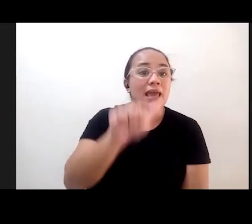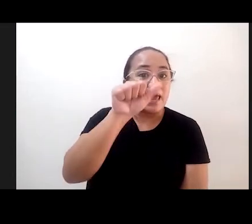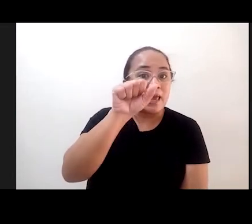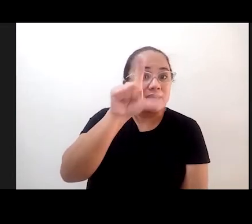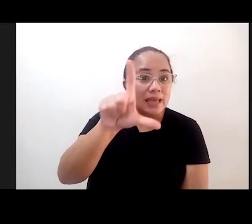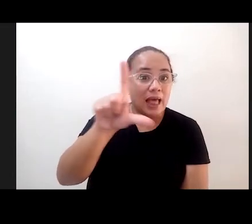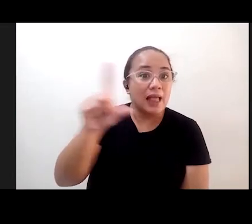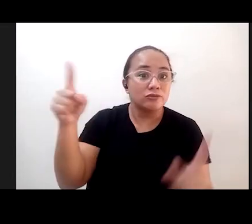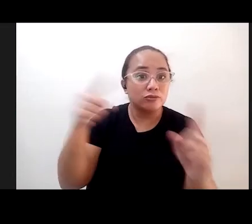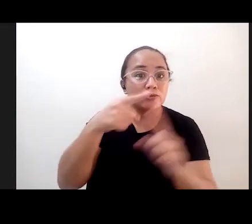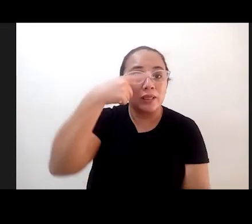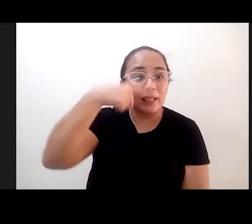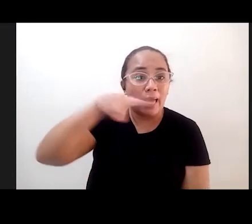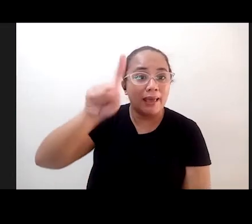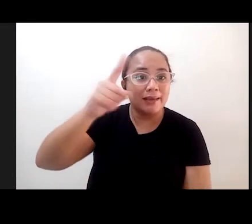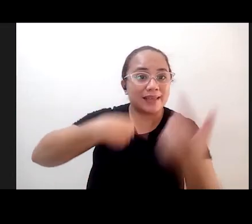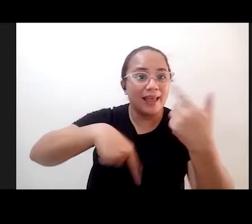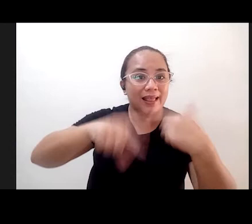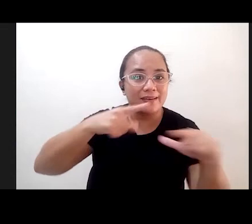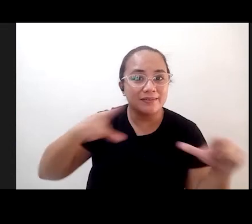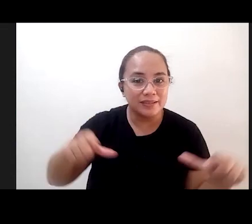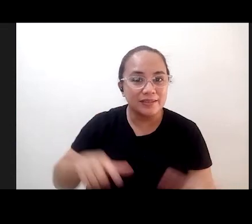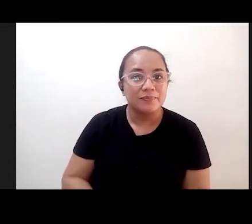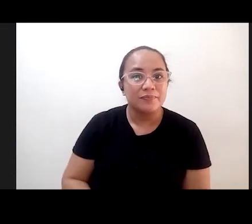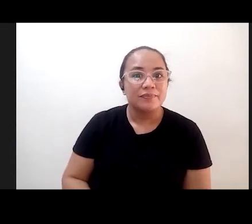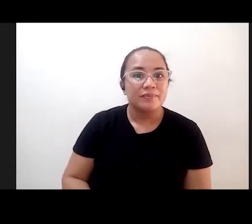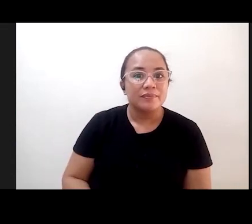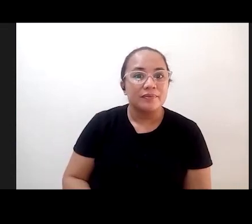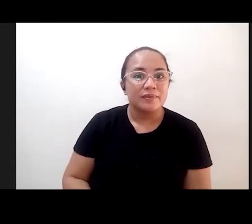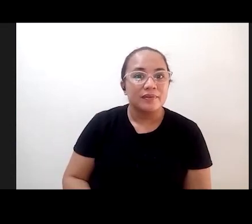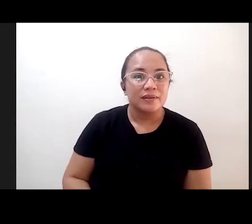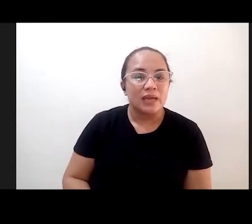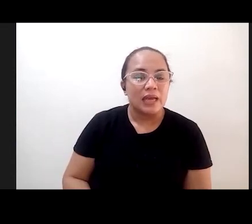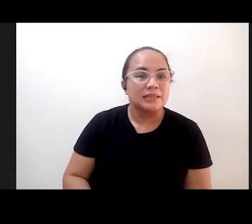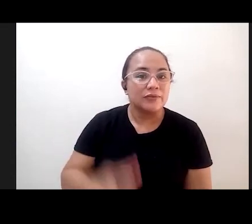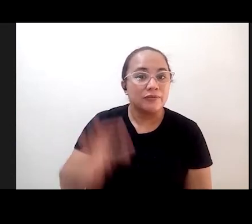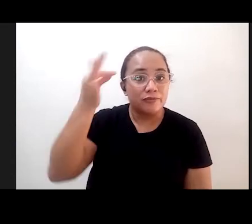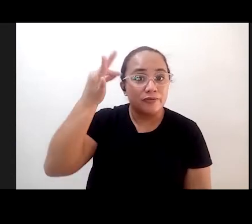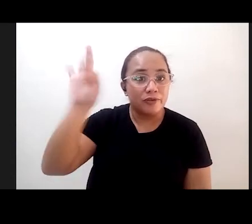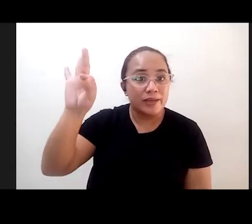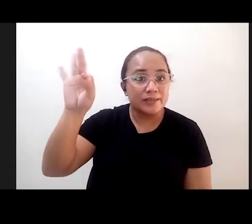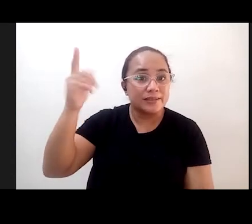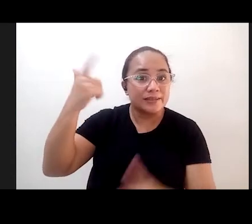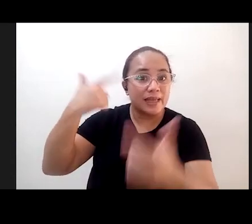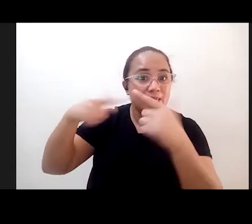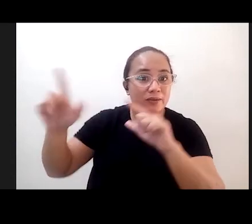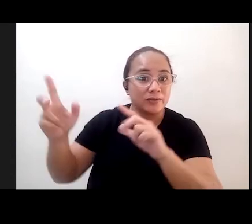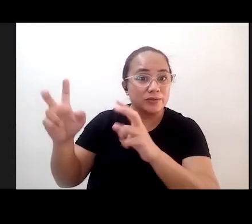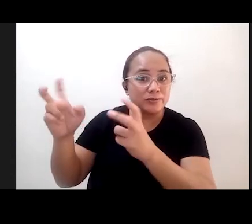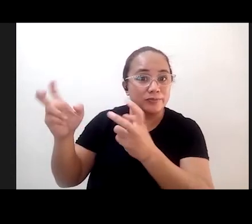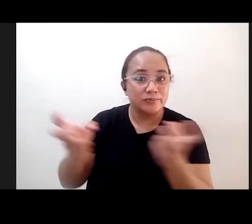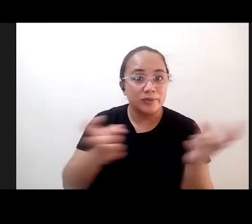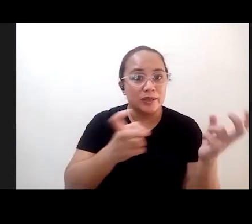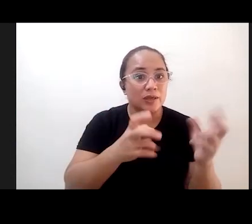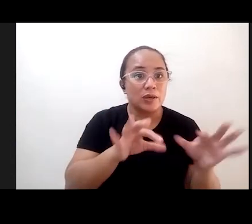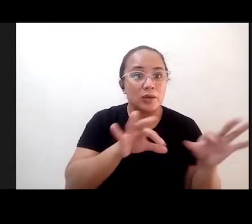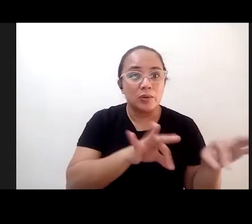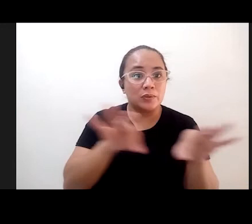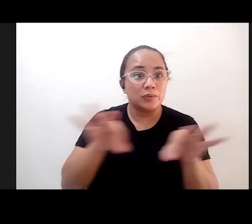Language and from French Sign Language into Ho Chi Minh City Sign